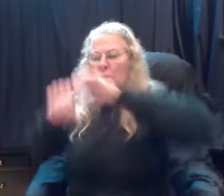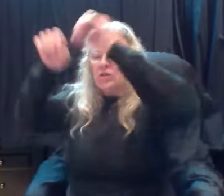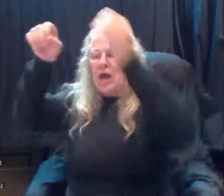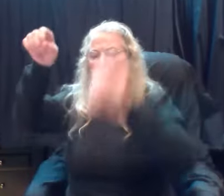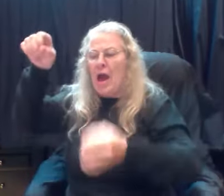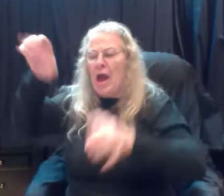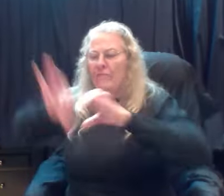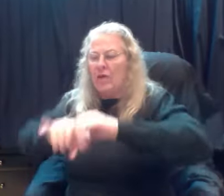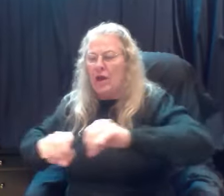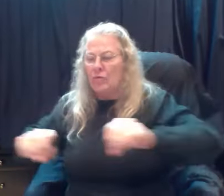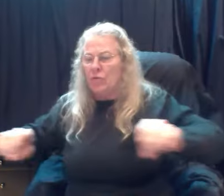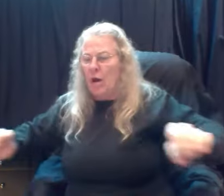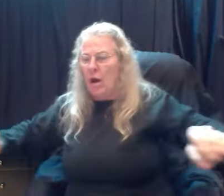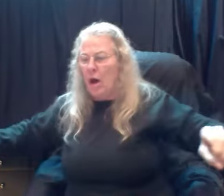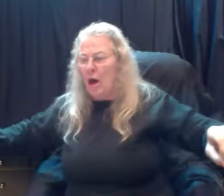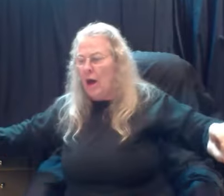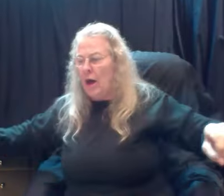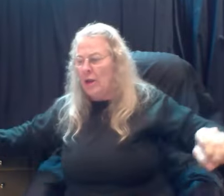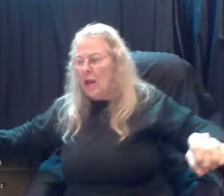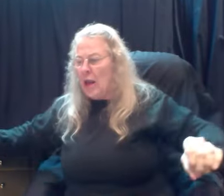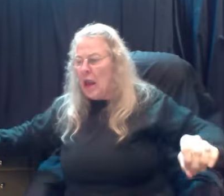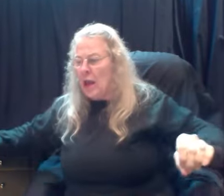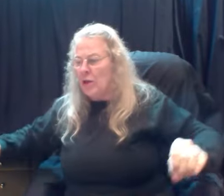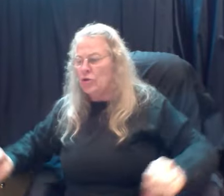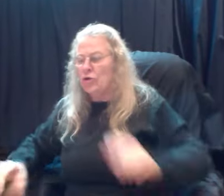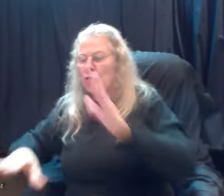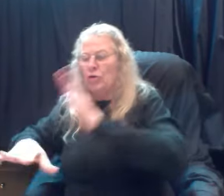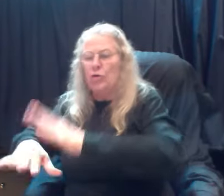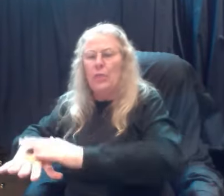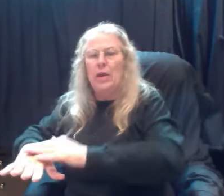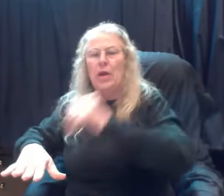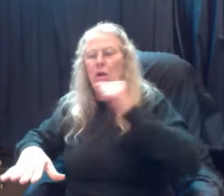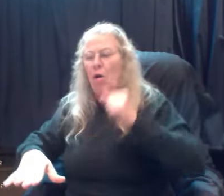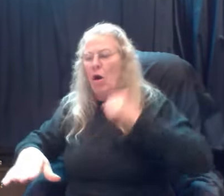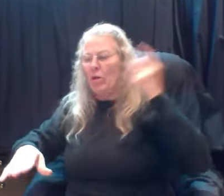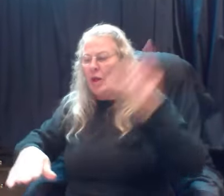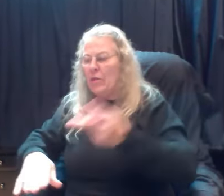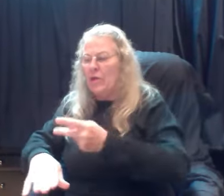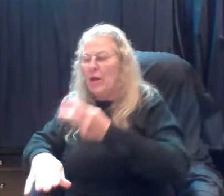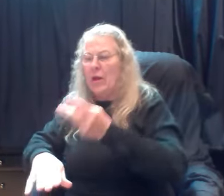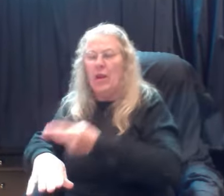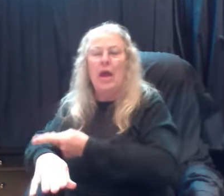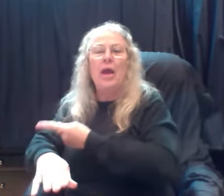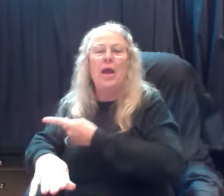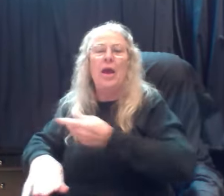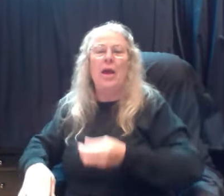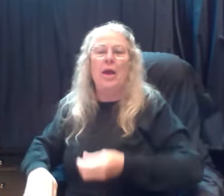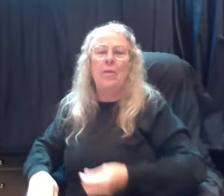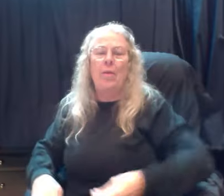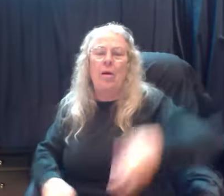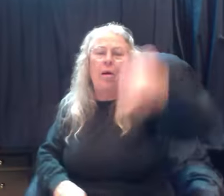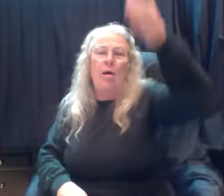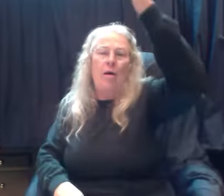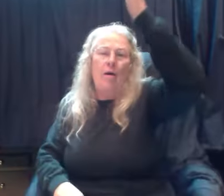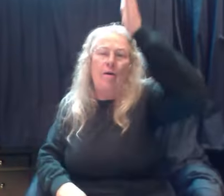staff and rod. And to become the Lamb of